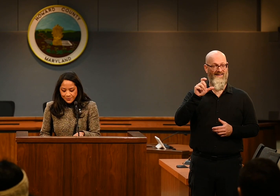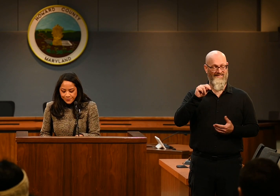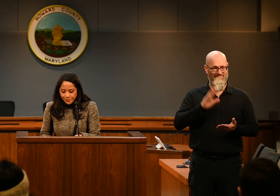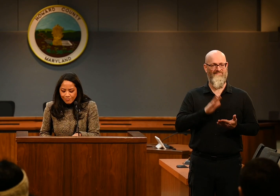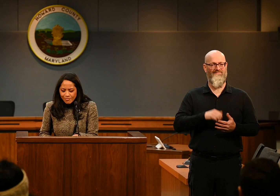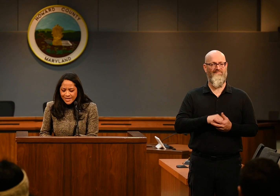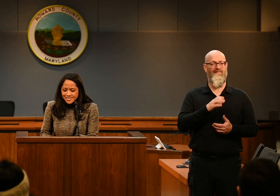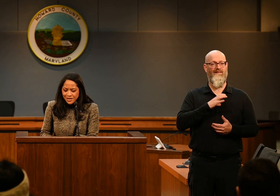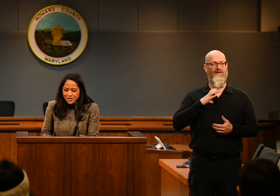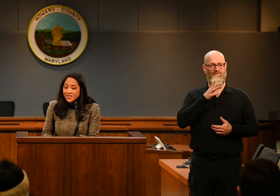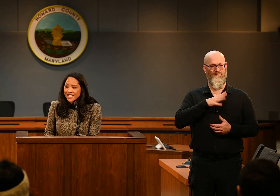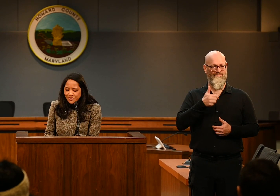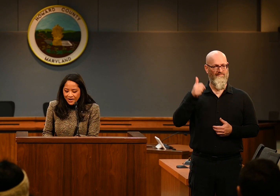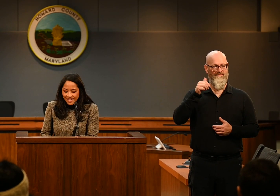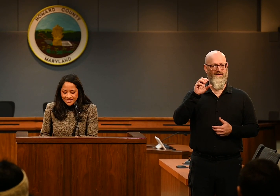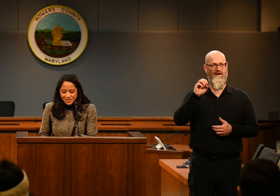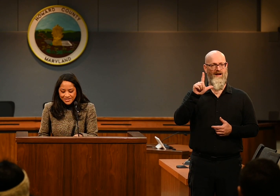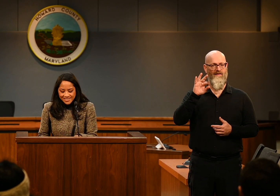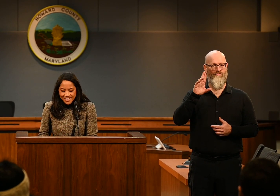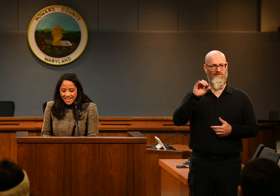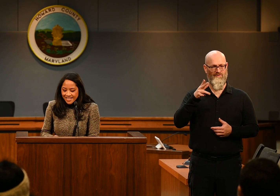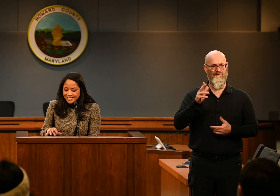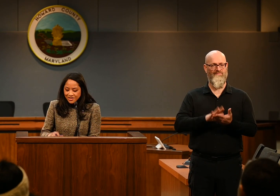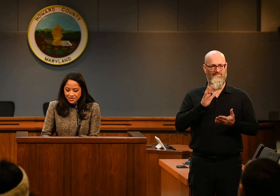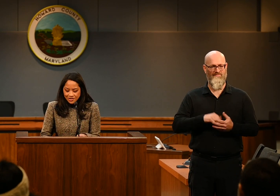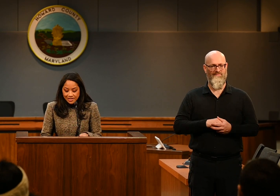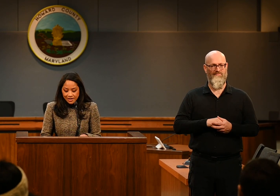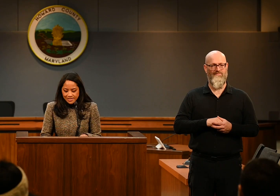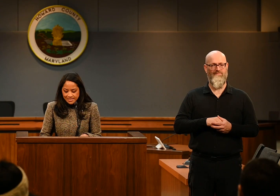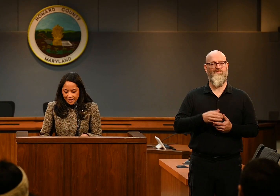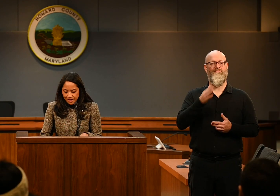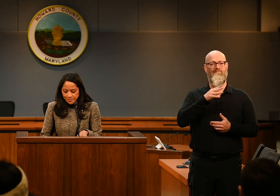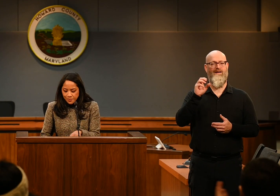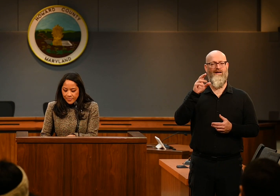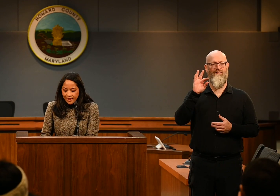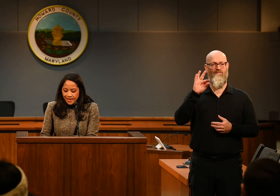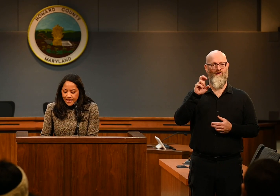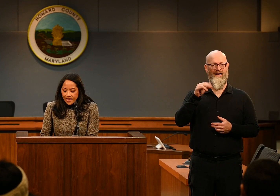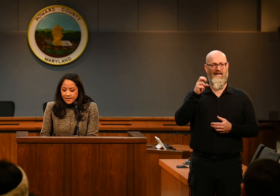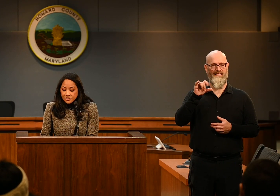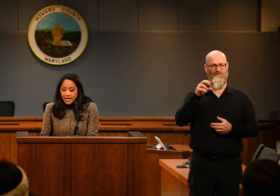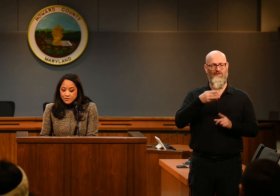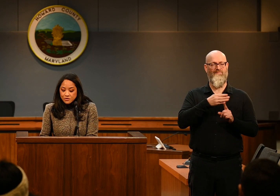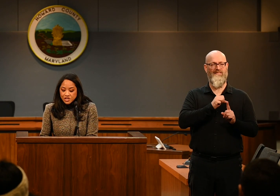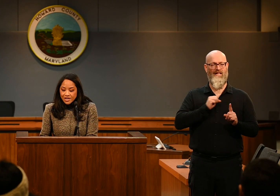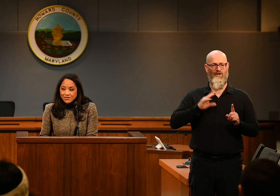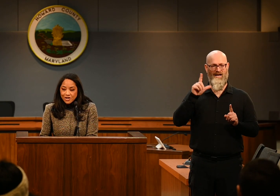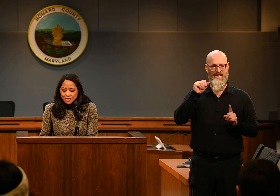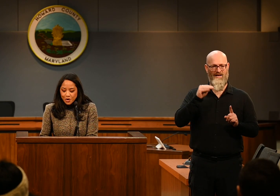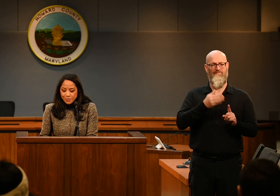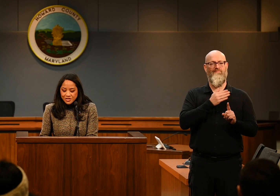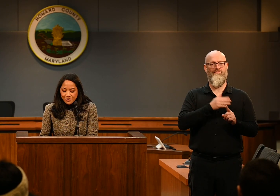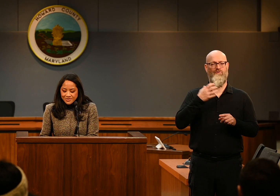Elfreth, Senator Katie Fry Hester, Senator Clarence Lamb, Council